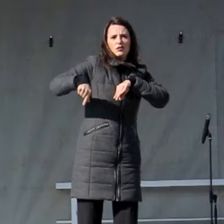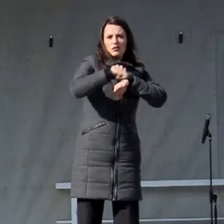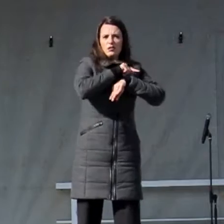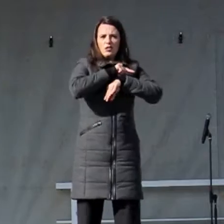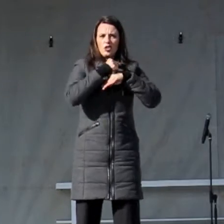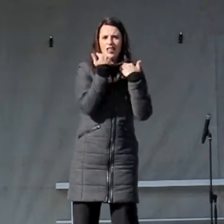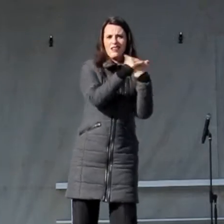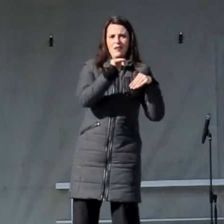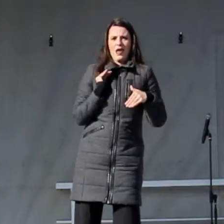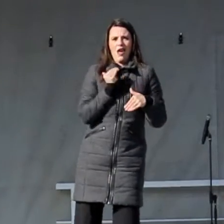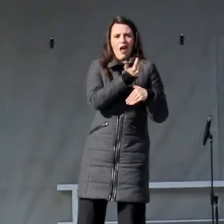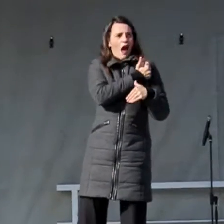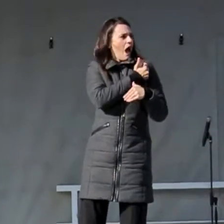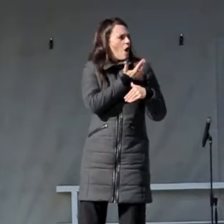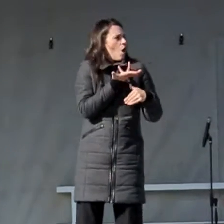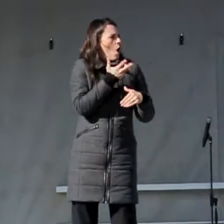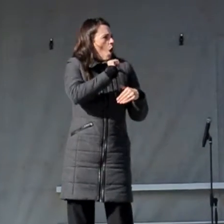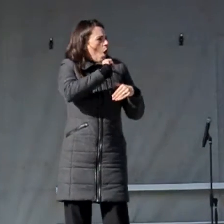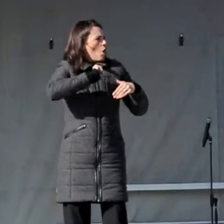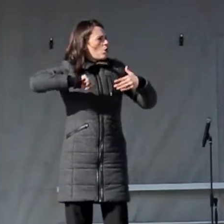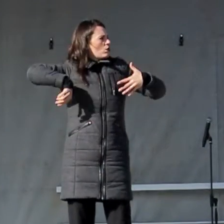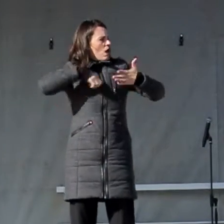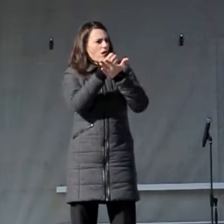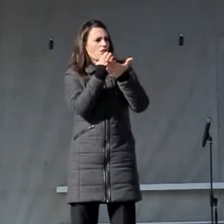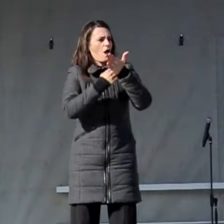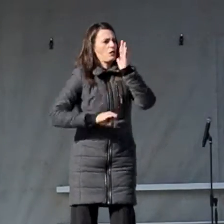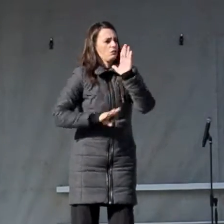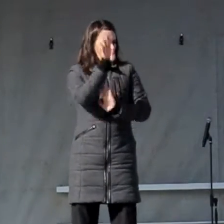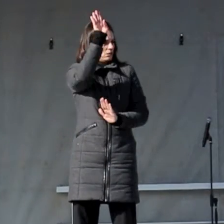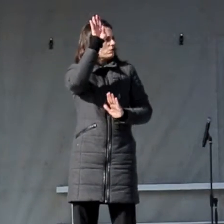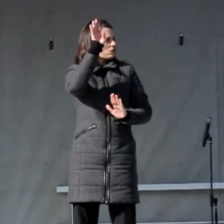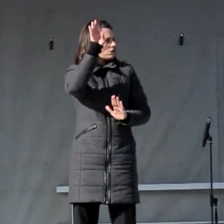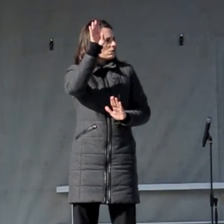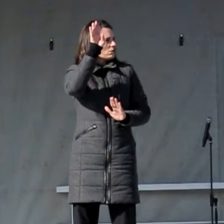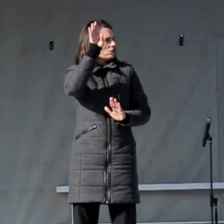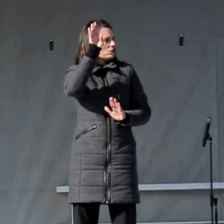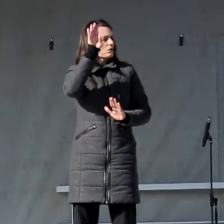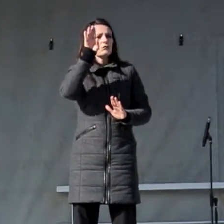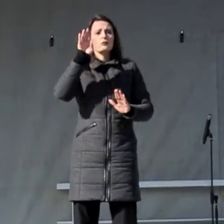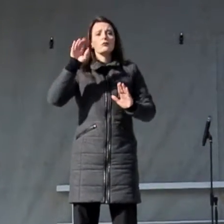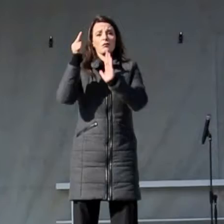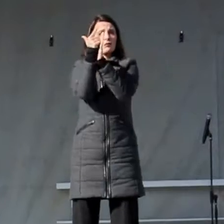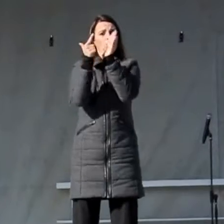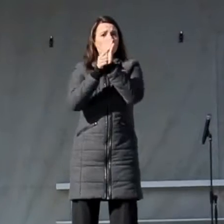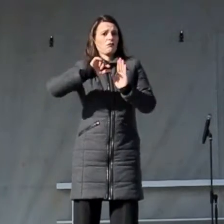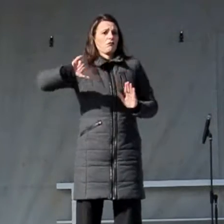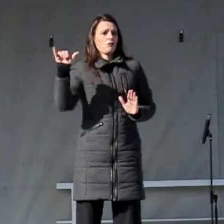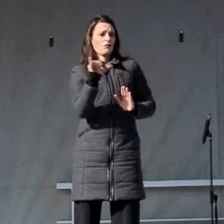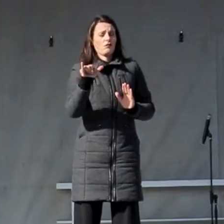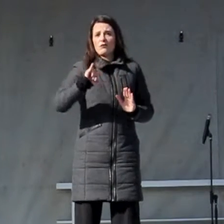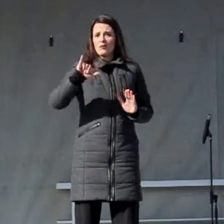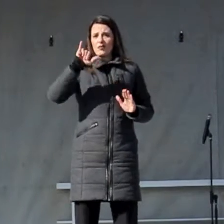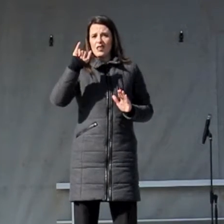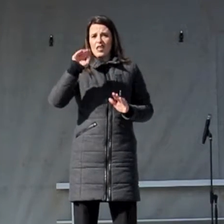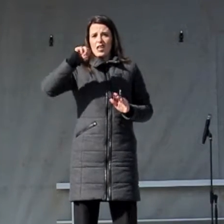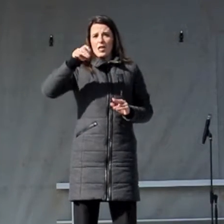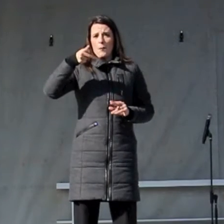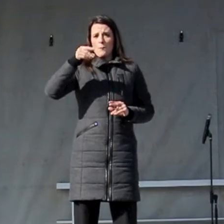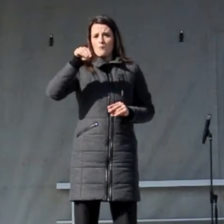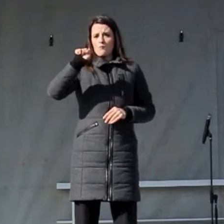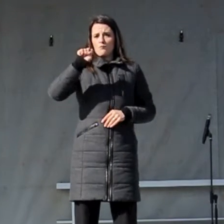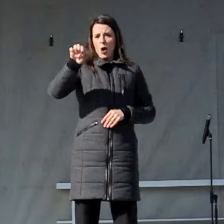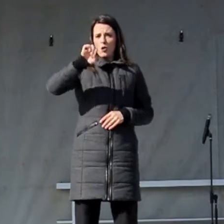to restrict our own economic growth. Legislation such as the Imposed Jones